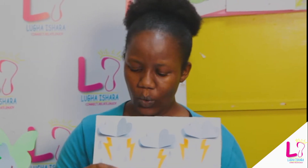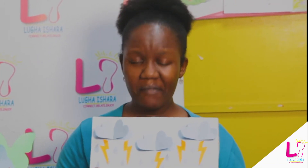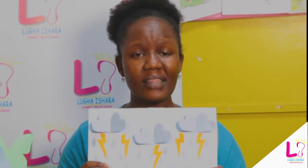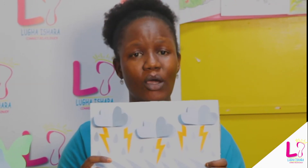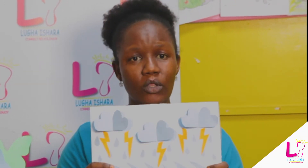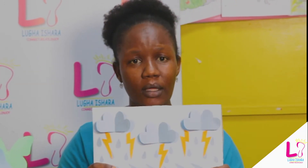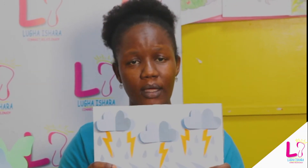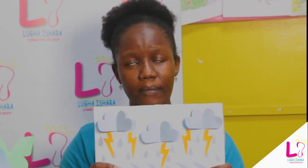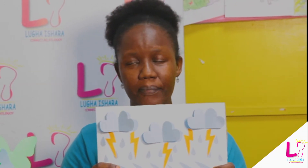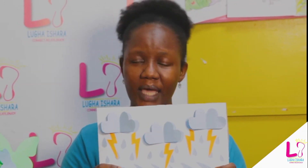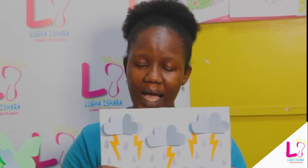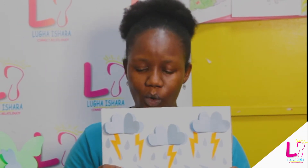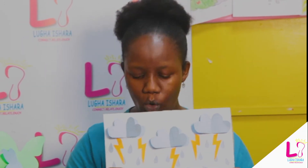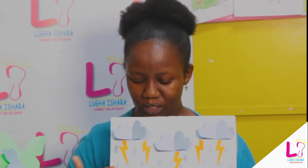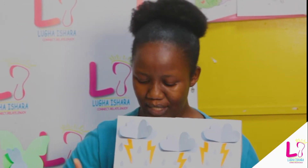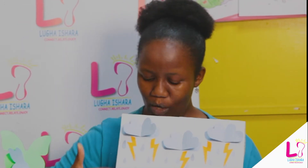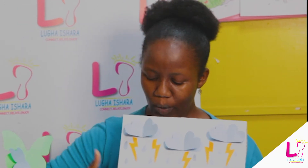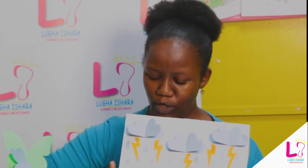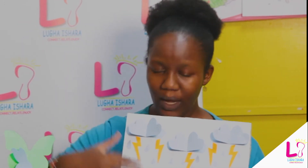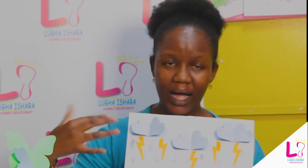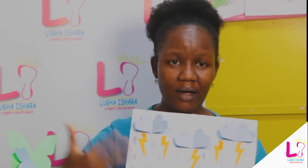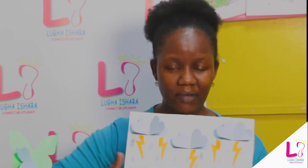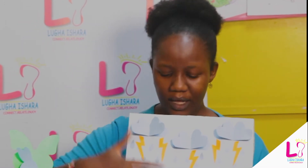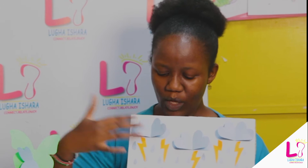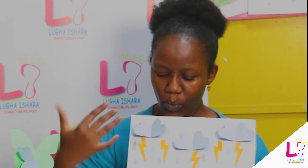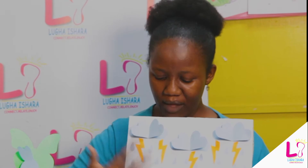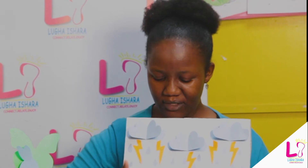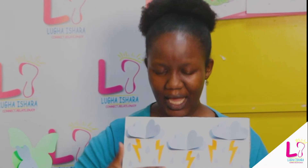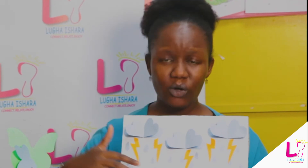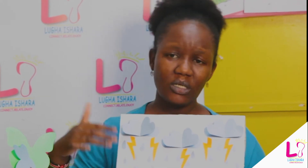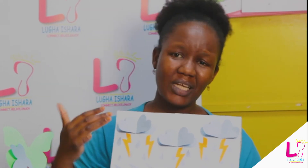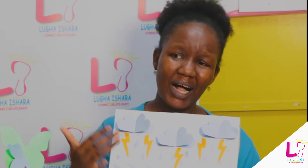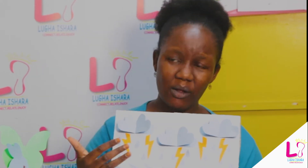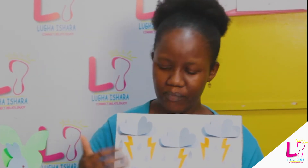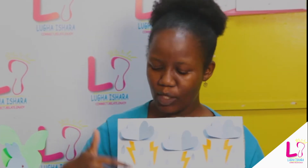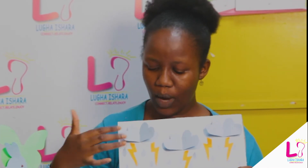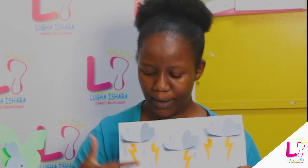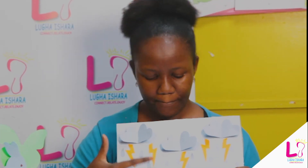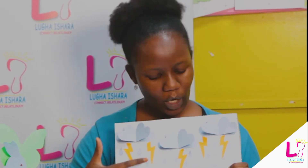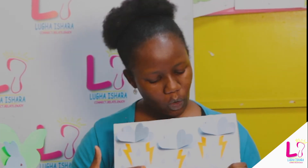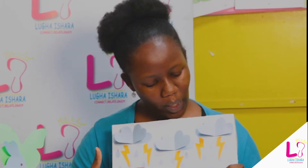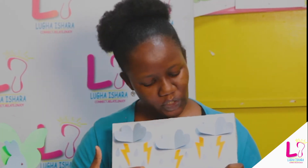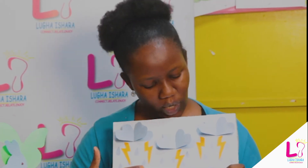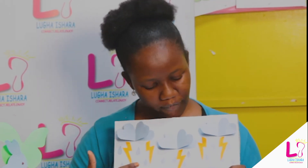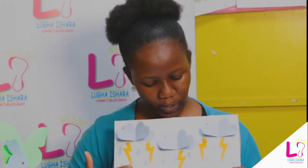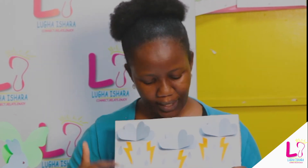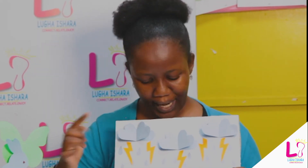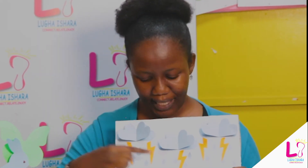whatever the ark was, where you have the waves are not calm, they were quite rough, okay? And then we